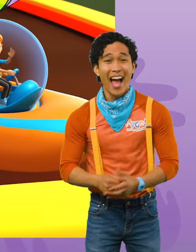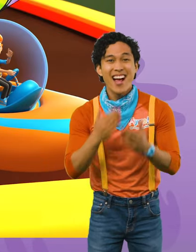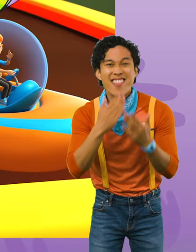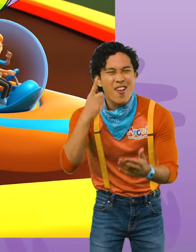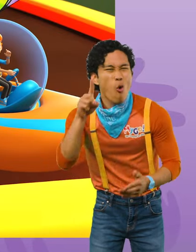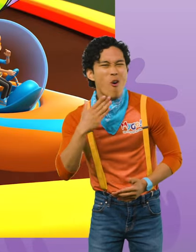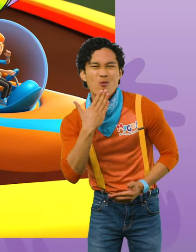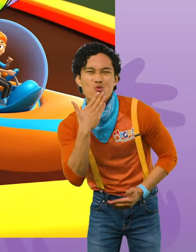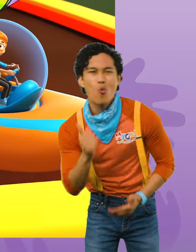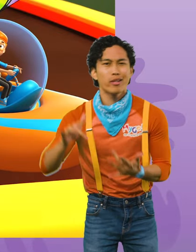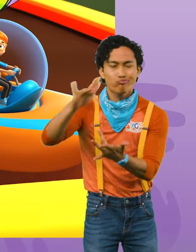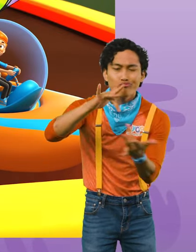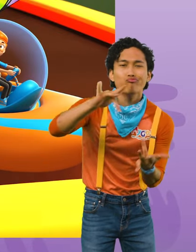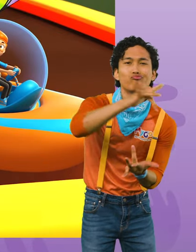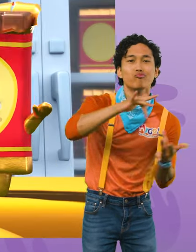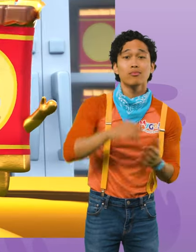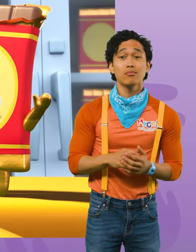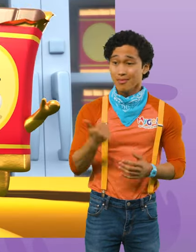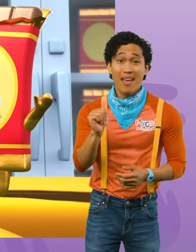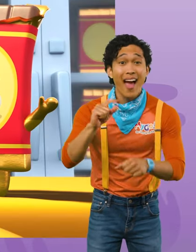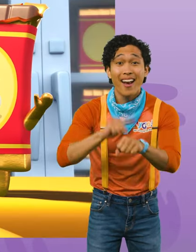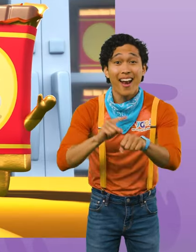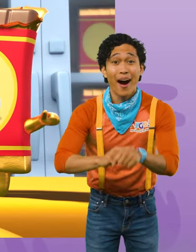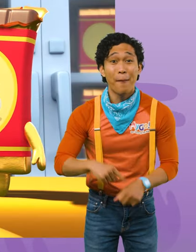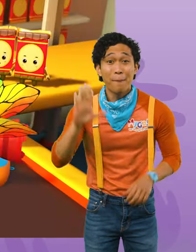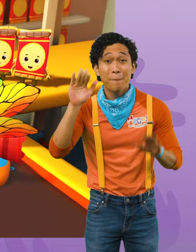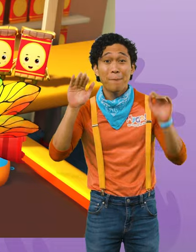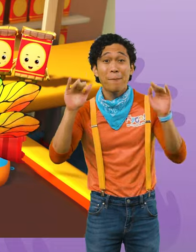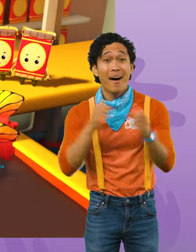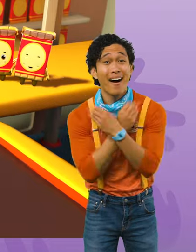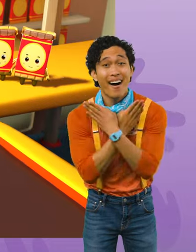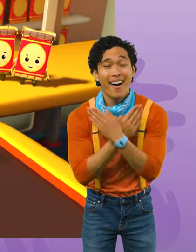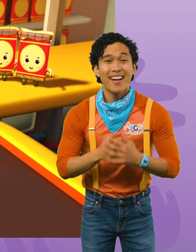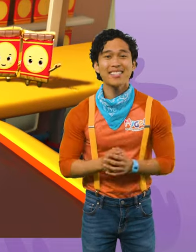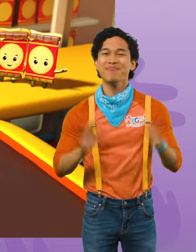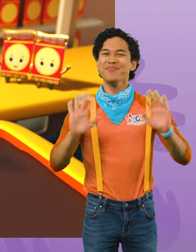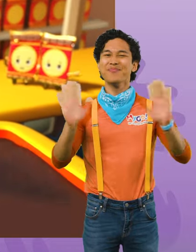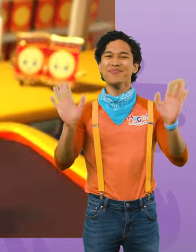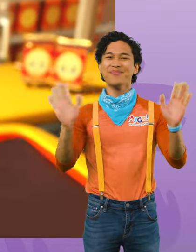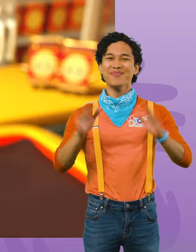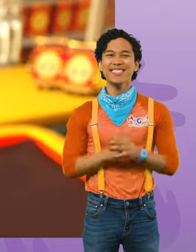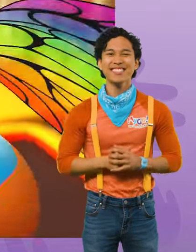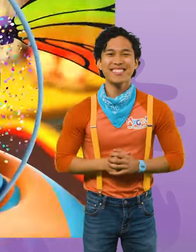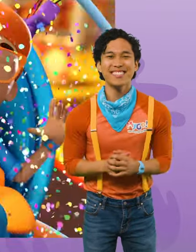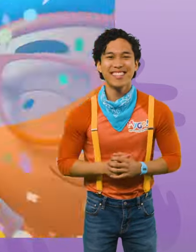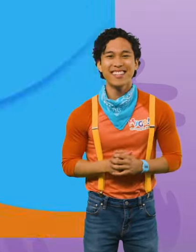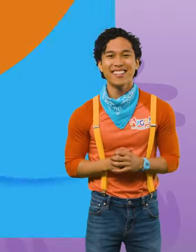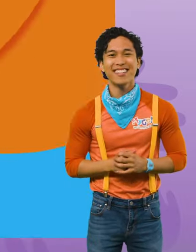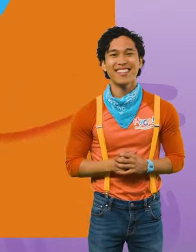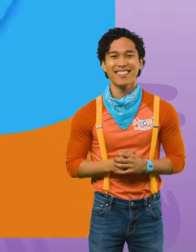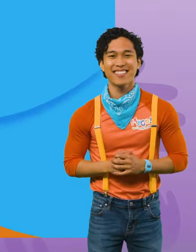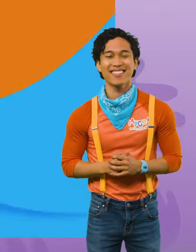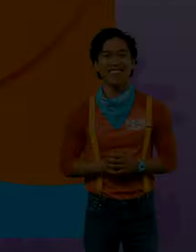Thanks for a sweet tour, Barb. Anytime. Bye, Blippi. Bye-bye.